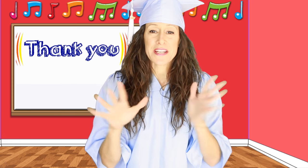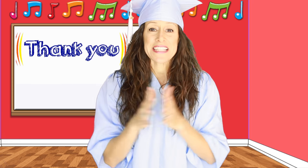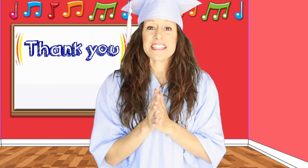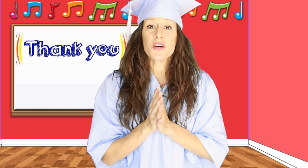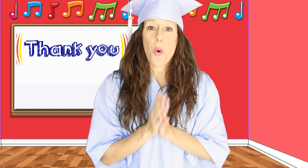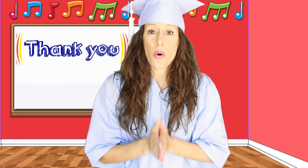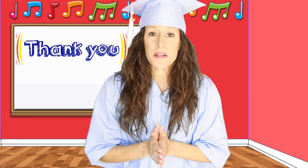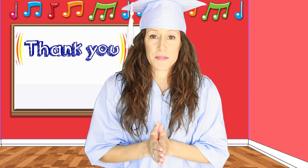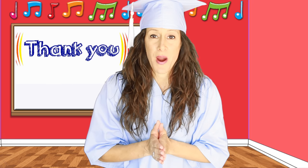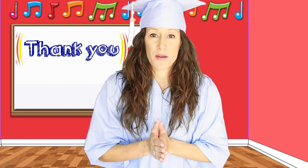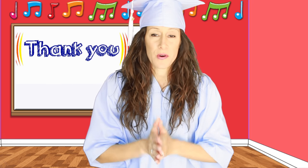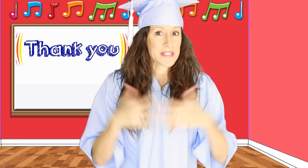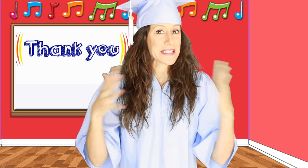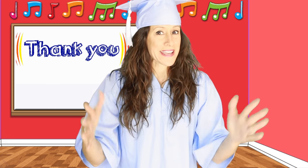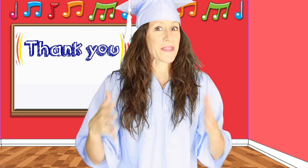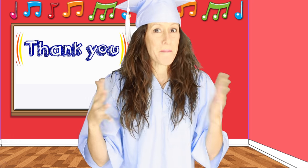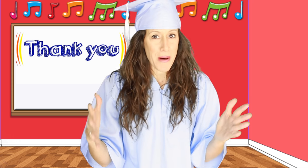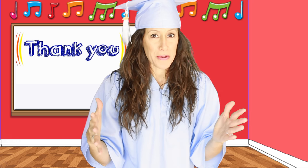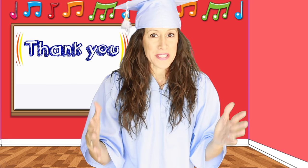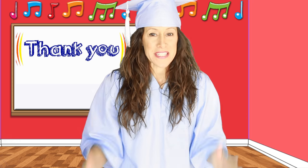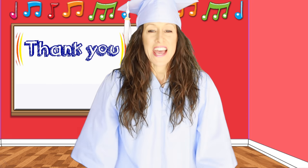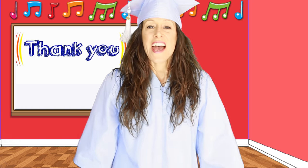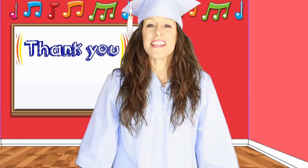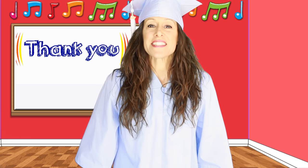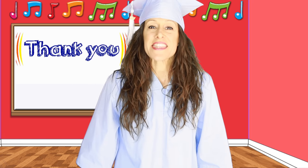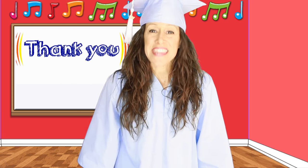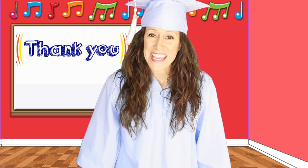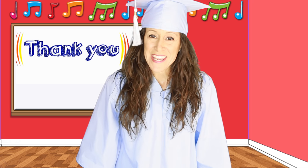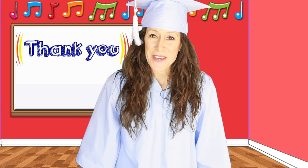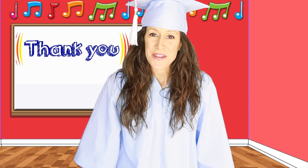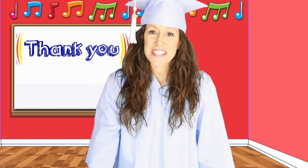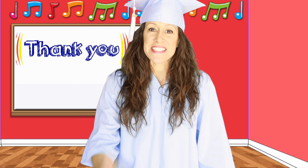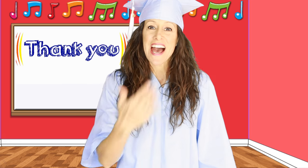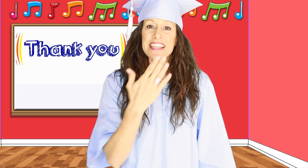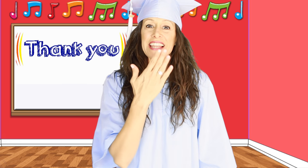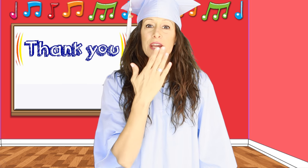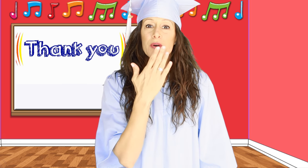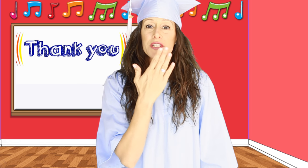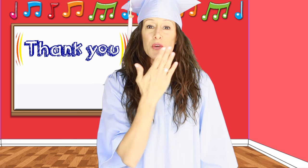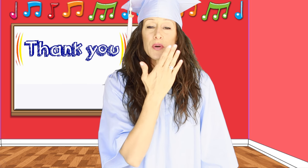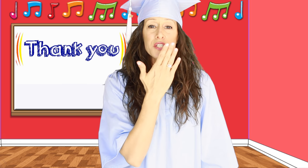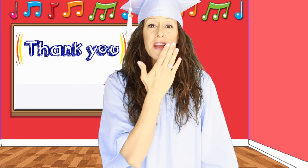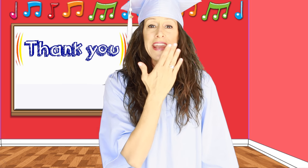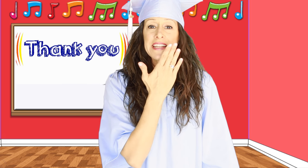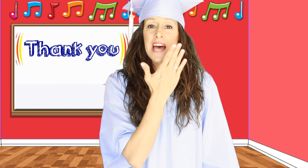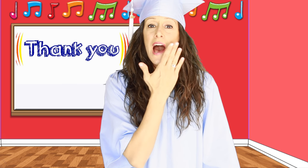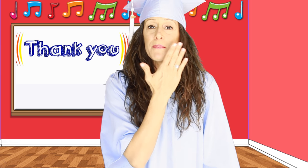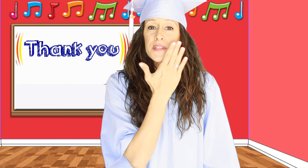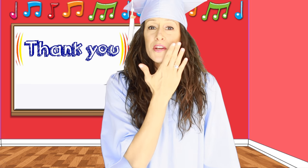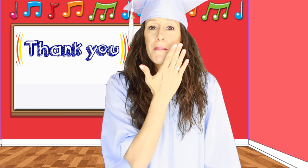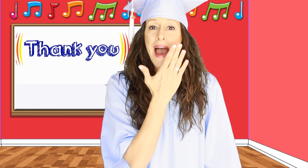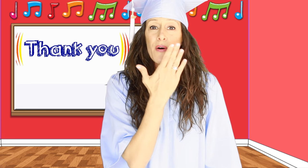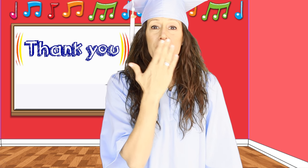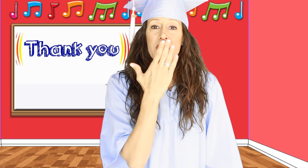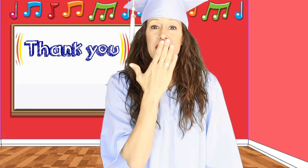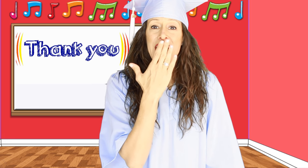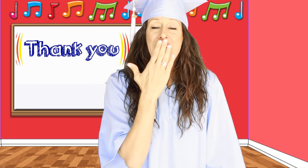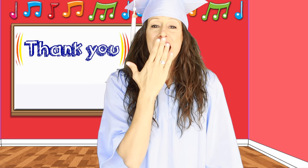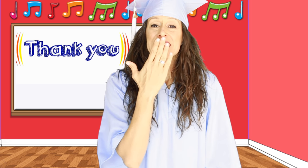is in the chorus part where we sing it the most, and it's thank you in sign language. So put your hand up to your mouth and